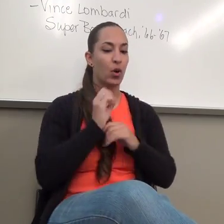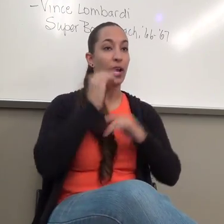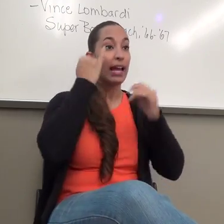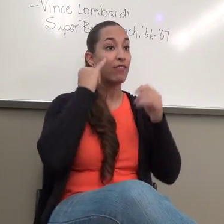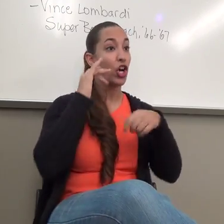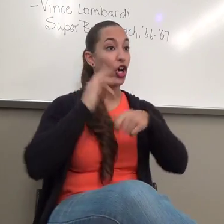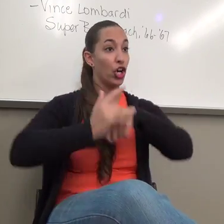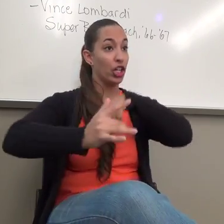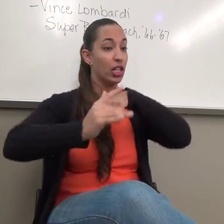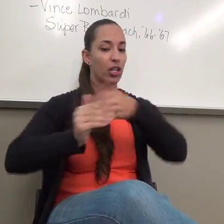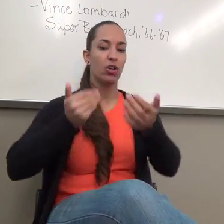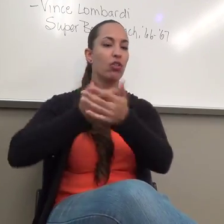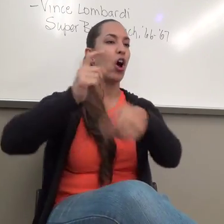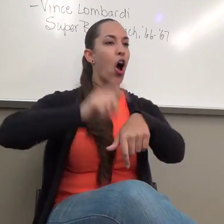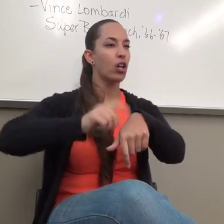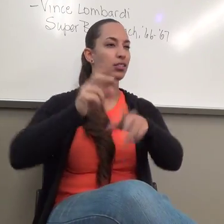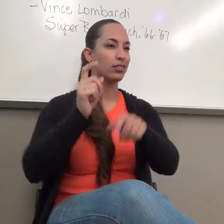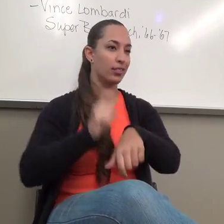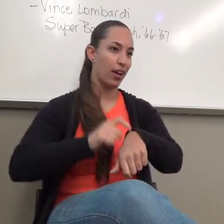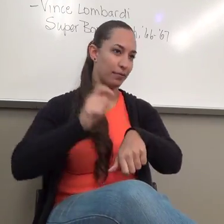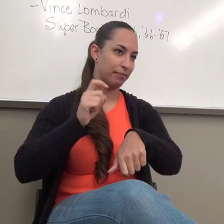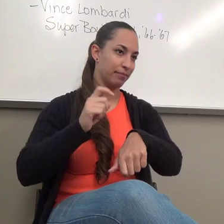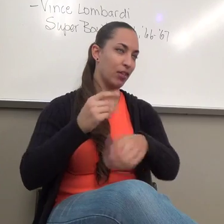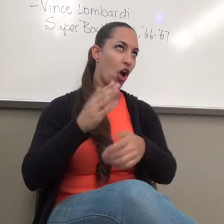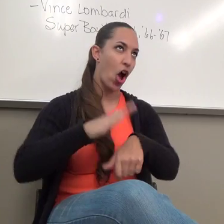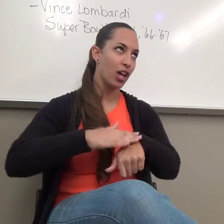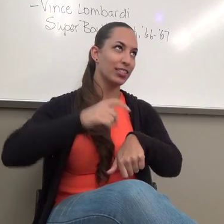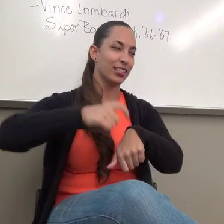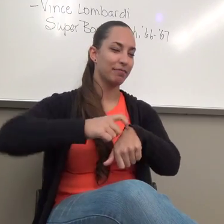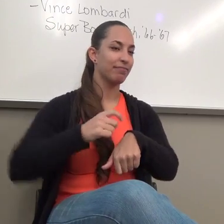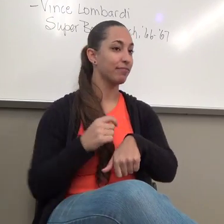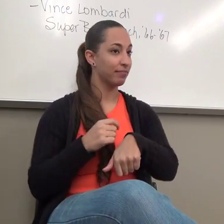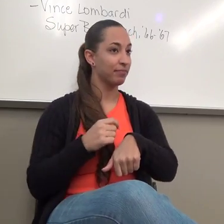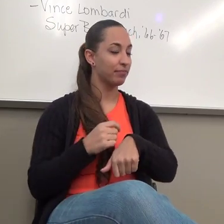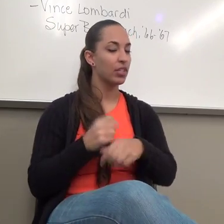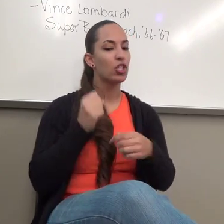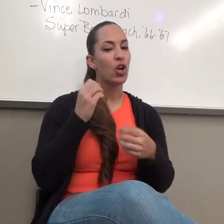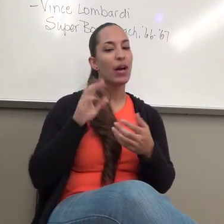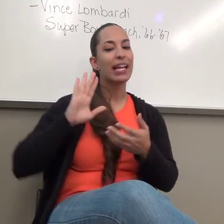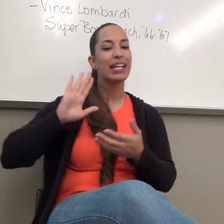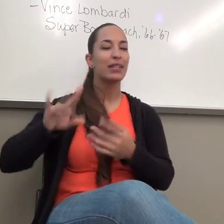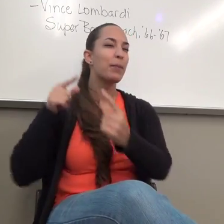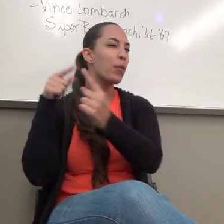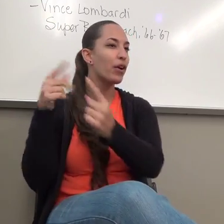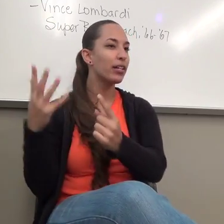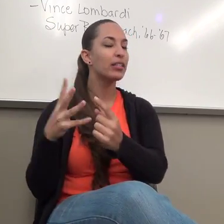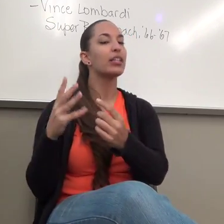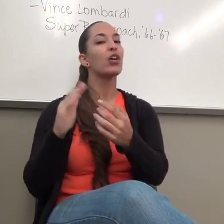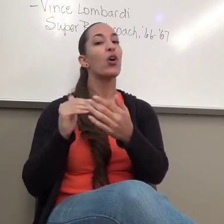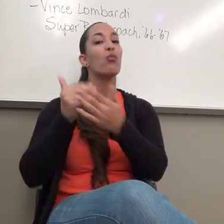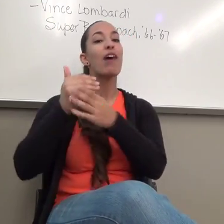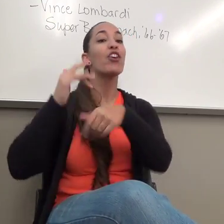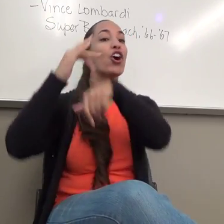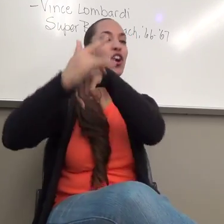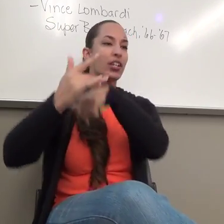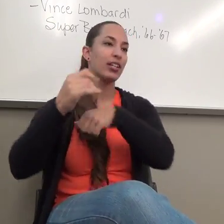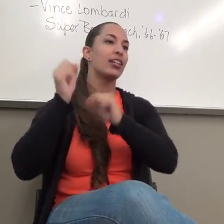is be early in order to get the most out of what you're doing. If you're on time, you're